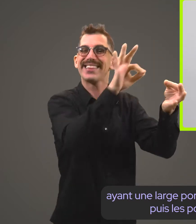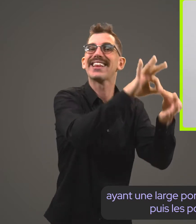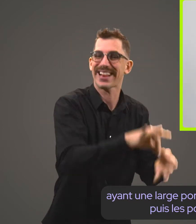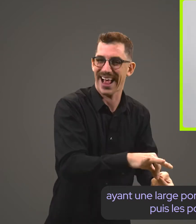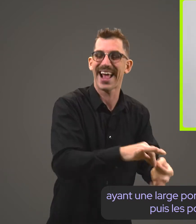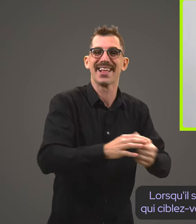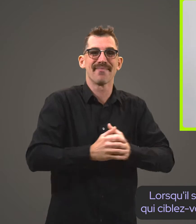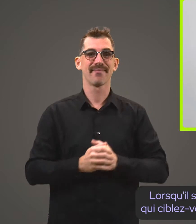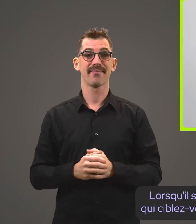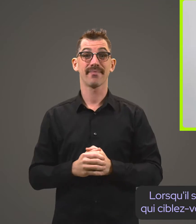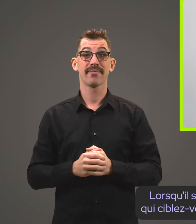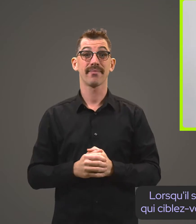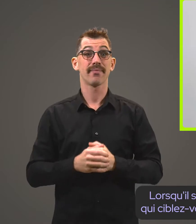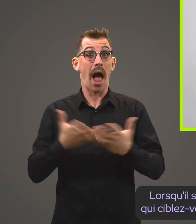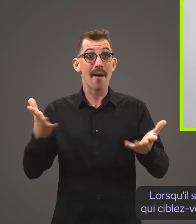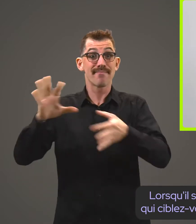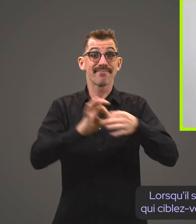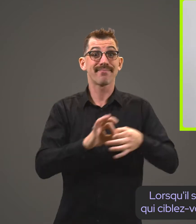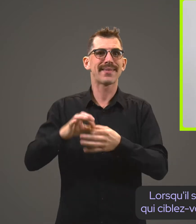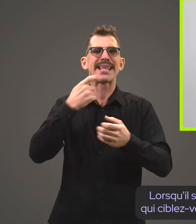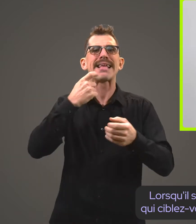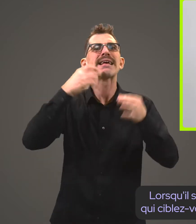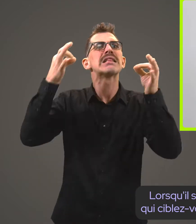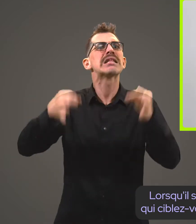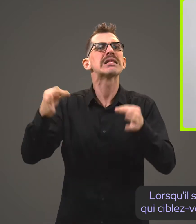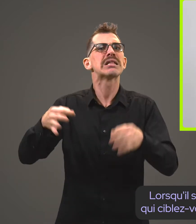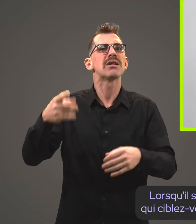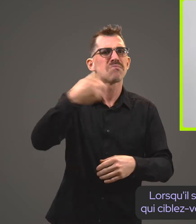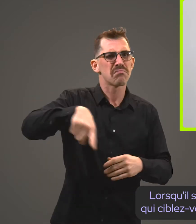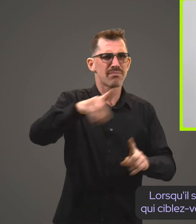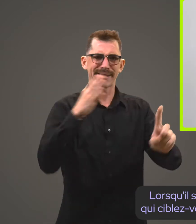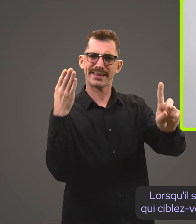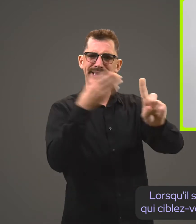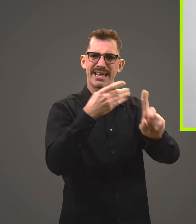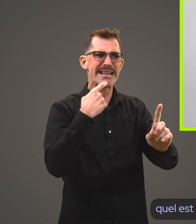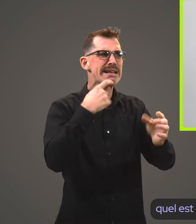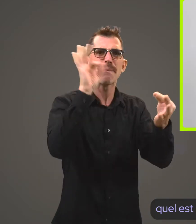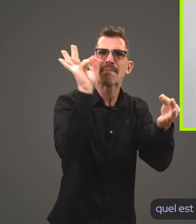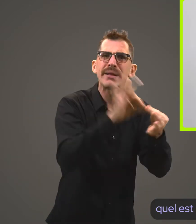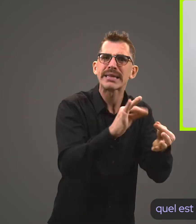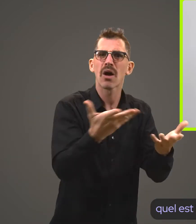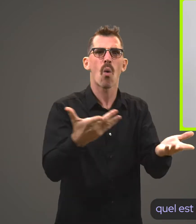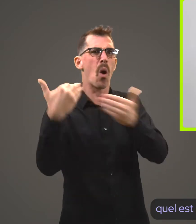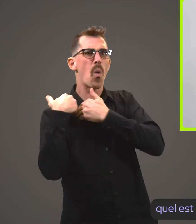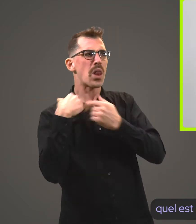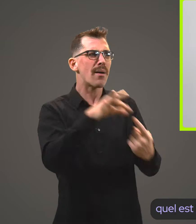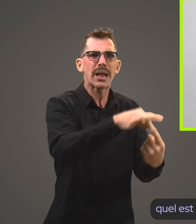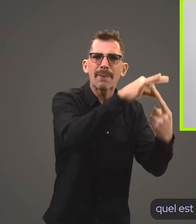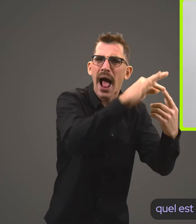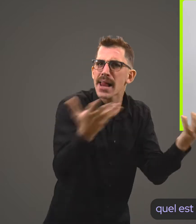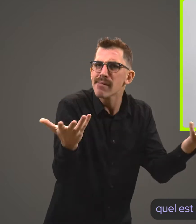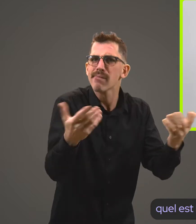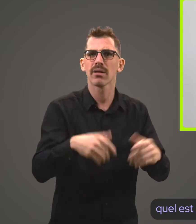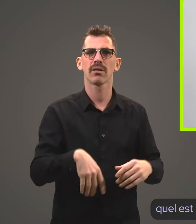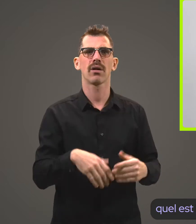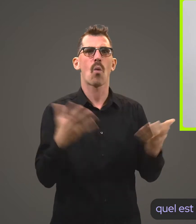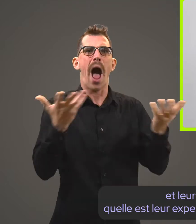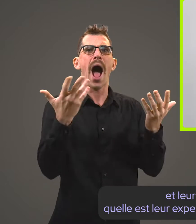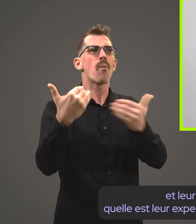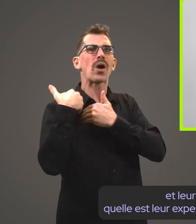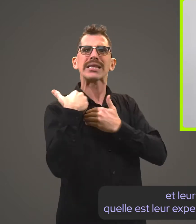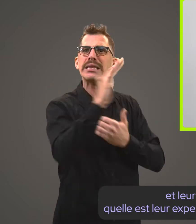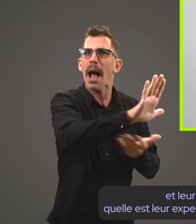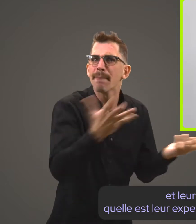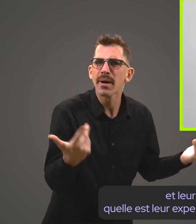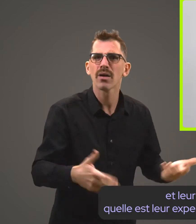points. When it comes to policymakers, understand who are you targeting specifically. What is their primary role